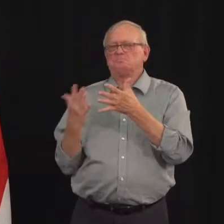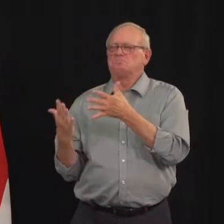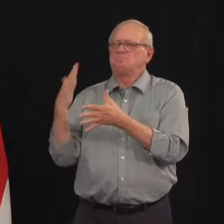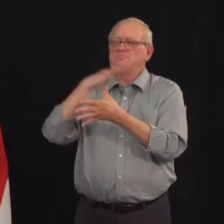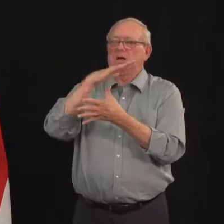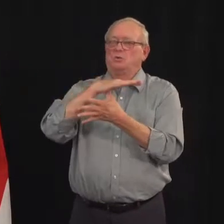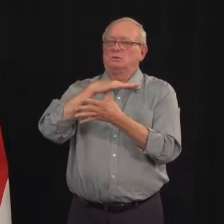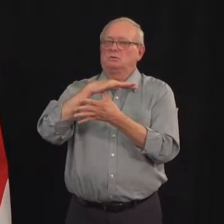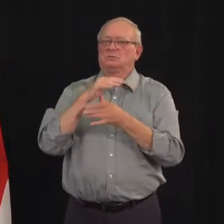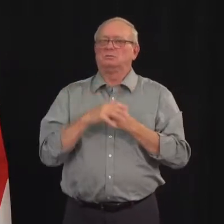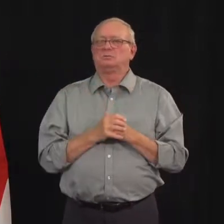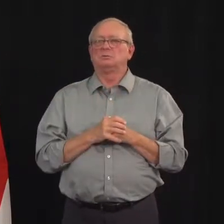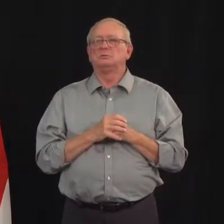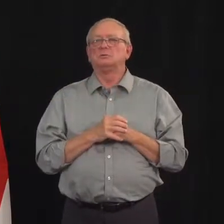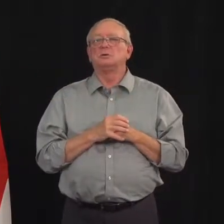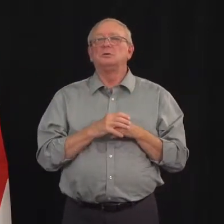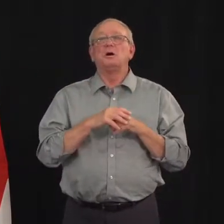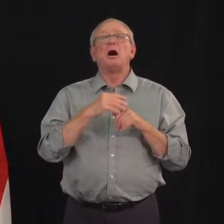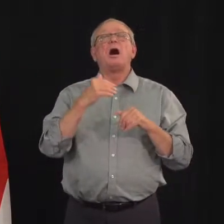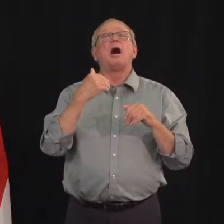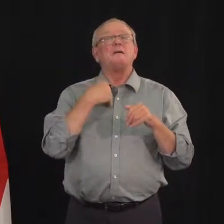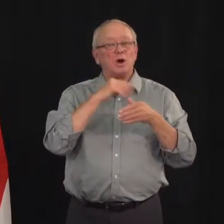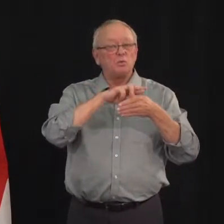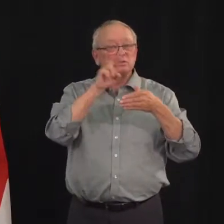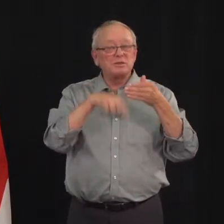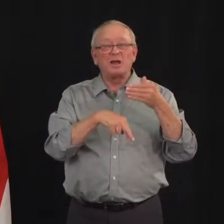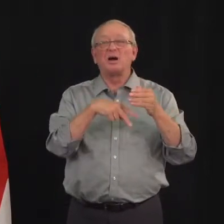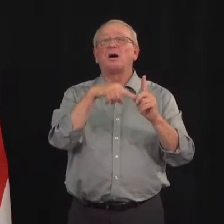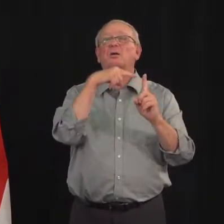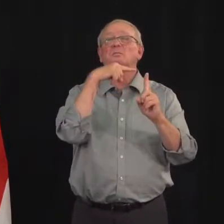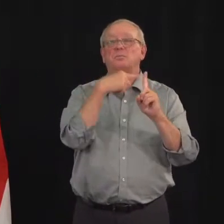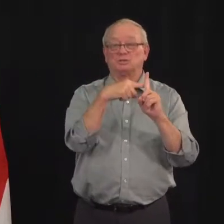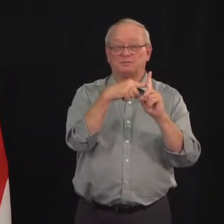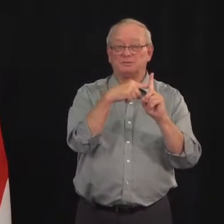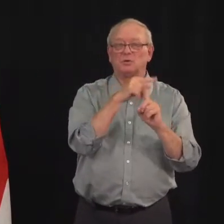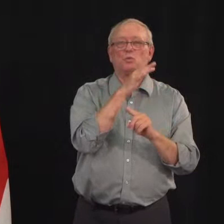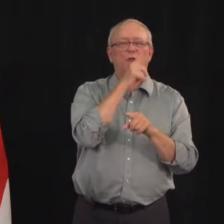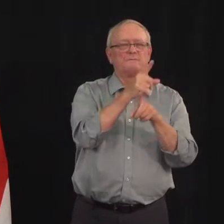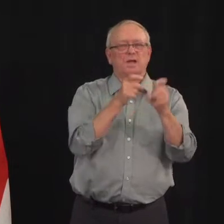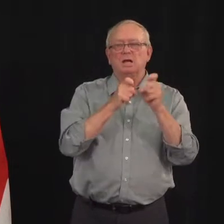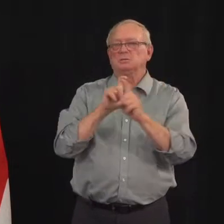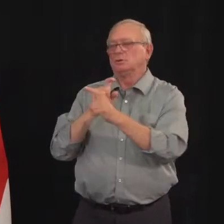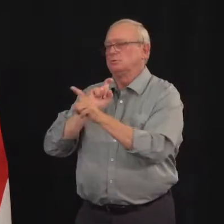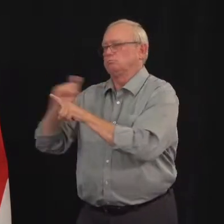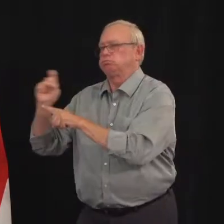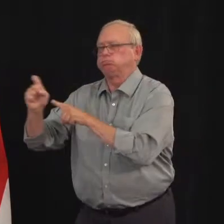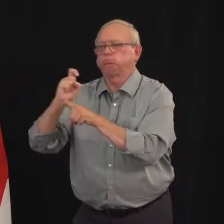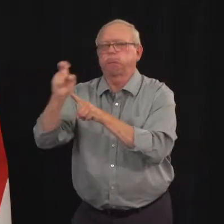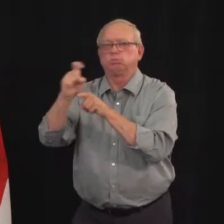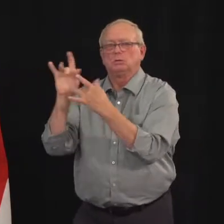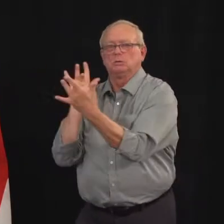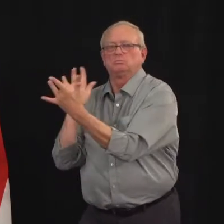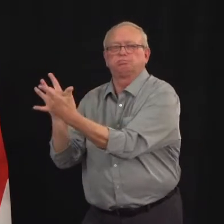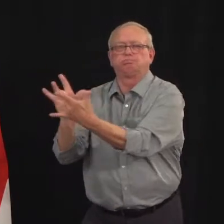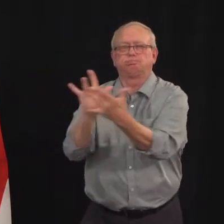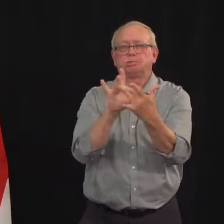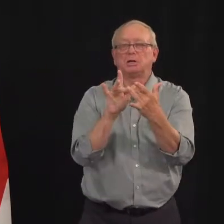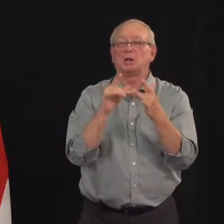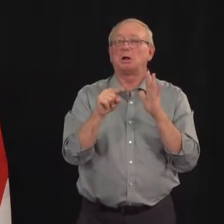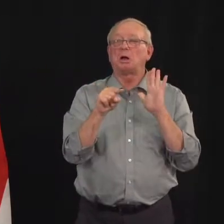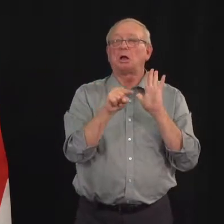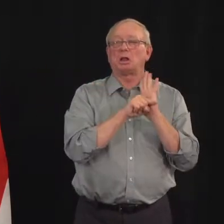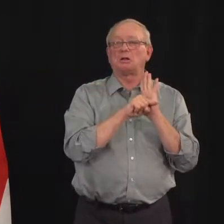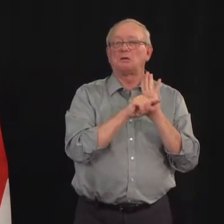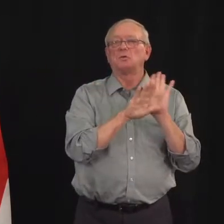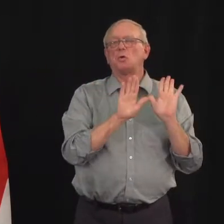for responding. So when people have a test done, those who have a negative test may need to wait a little longer before those who have a positive test. So we are dedicating